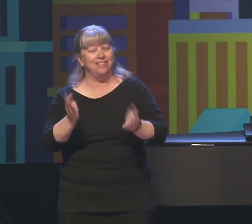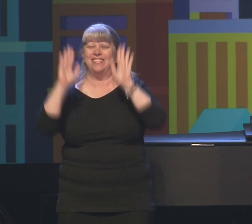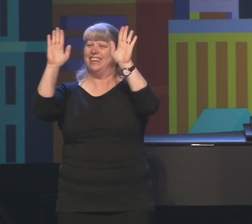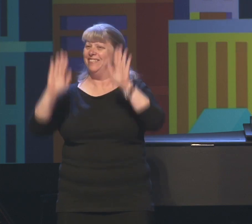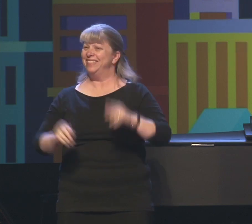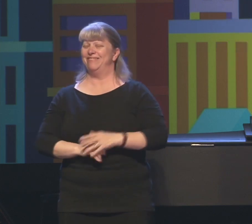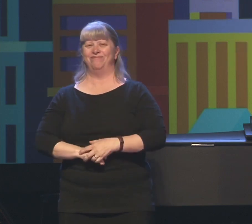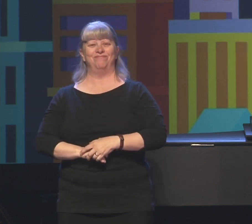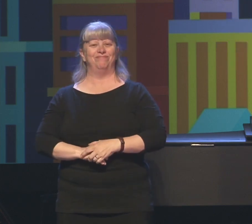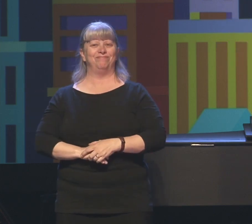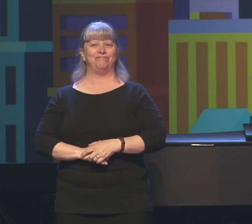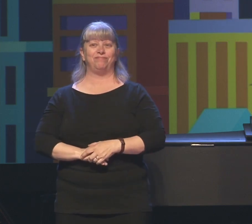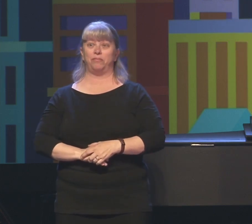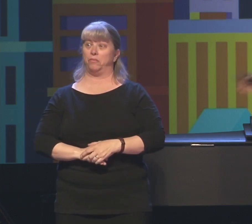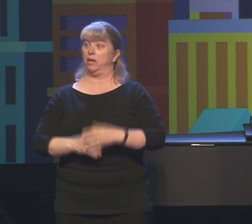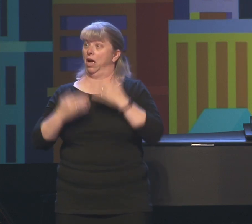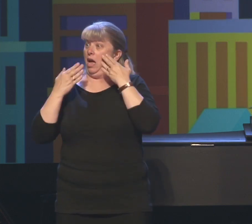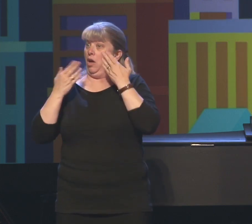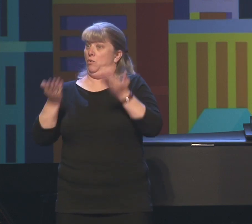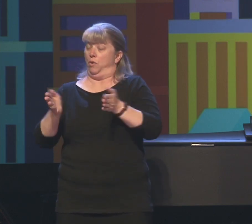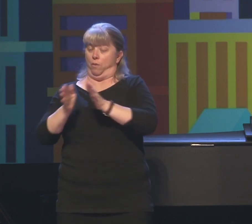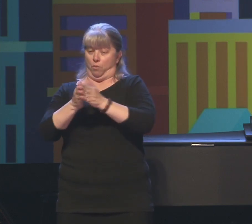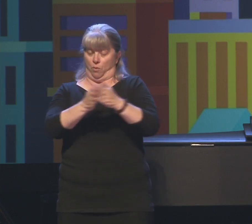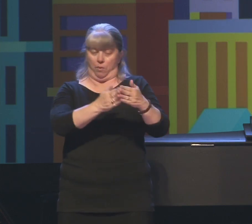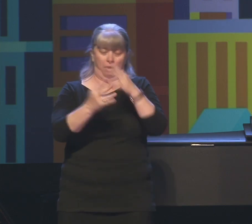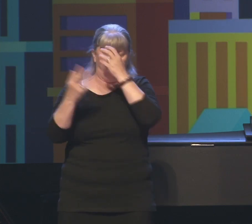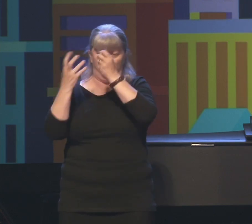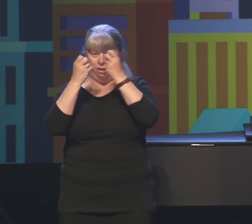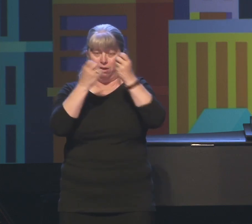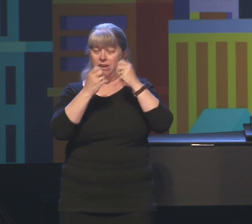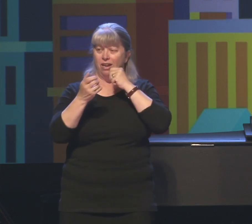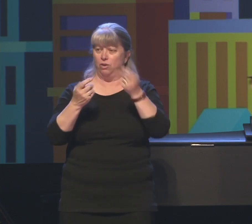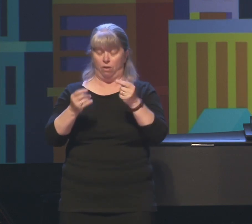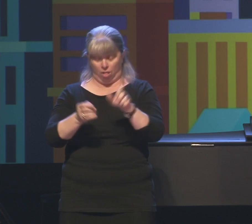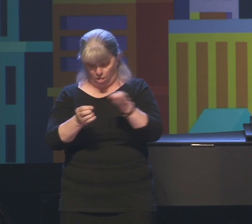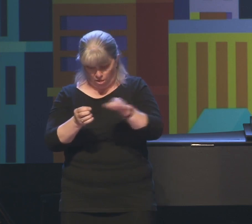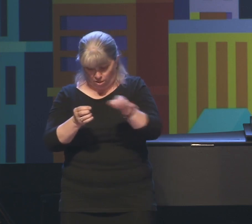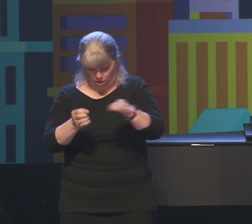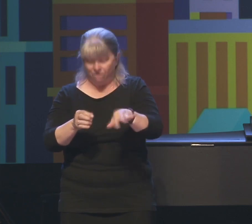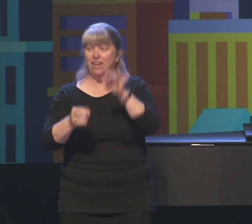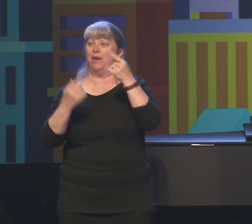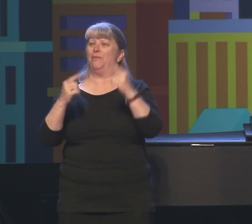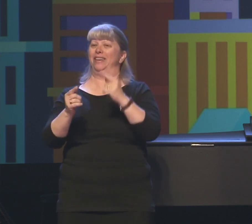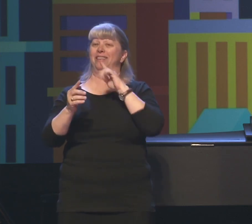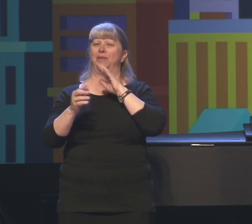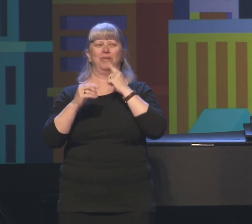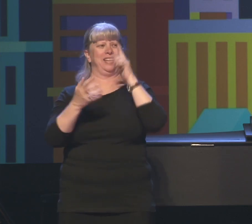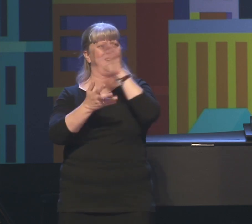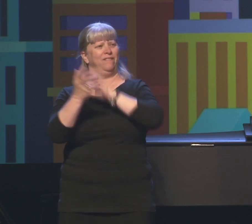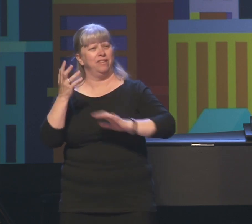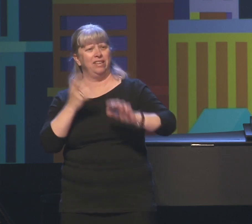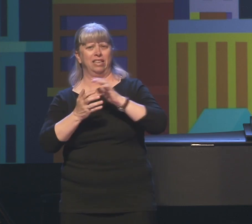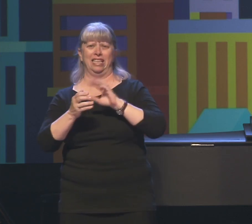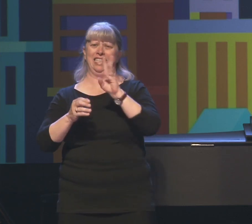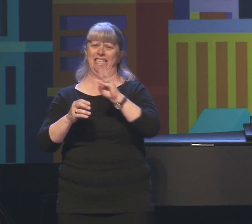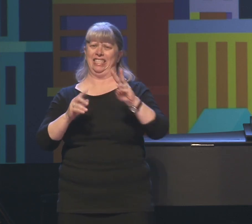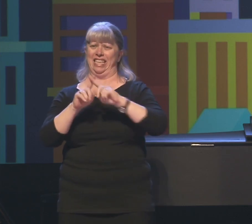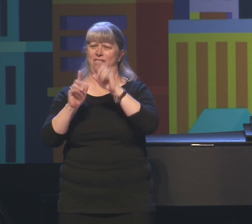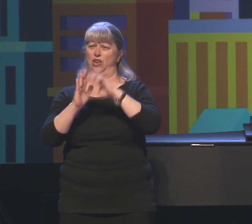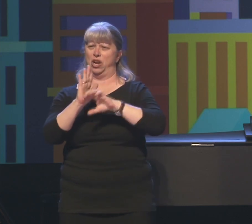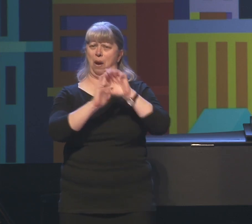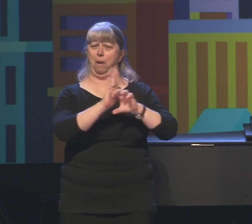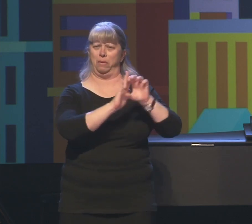wonderful. I just don't know all the books of the Bible, so I'm not going to be up here trying to find it while I'm talking. You know, it's very confusing. There's 66 of them in there. It's